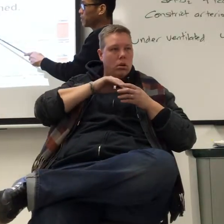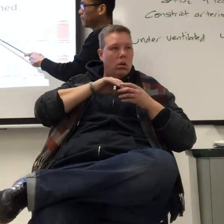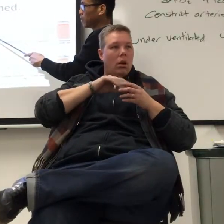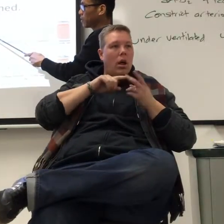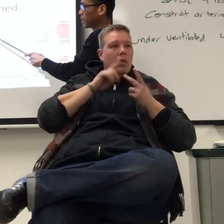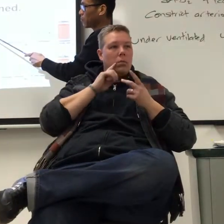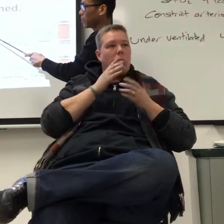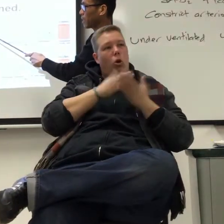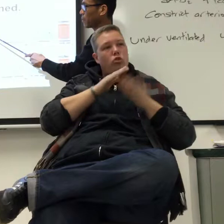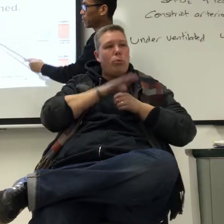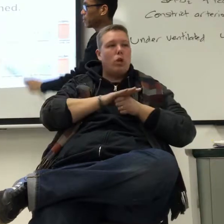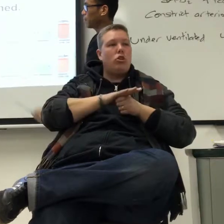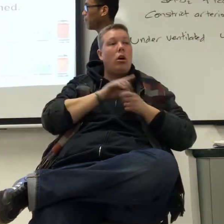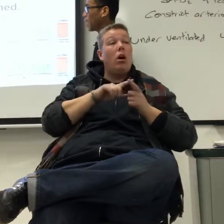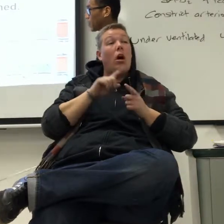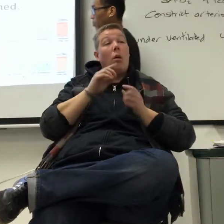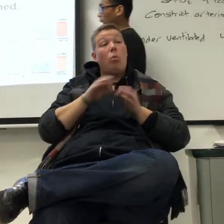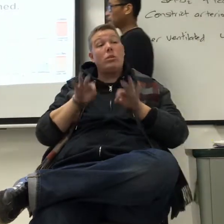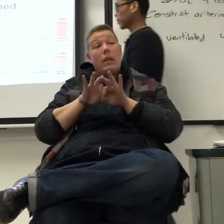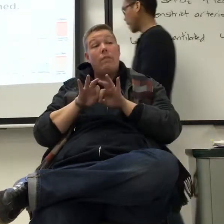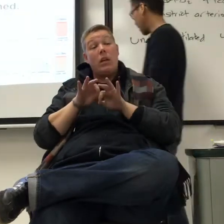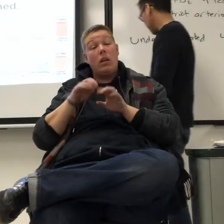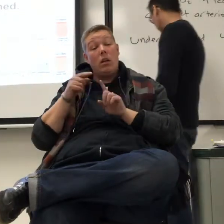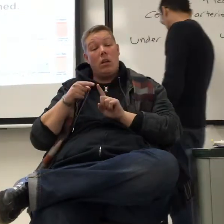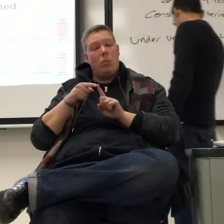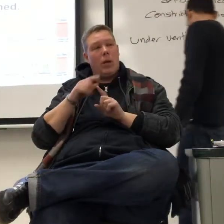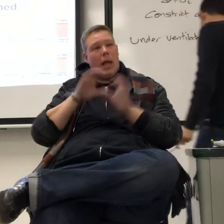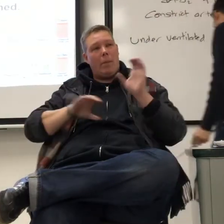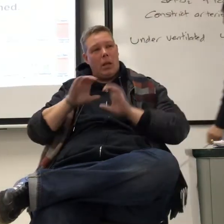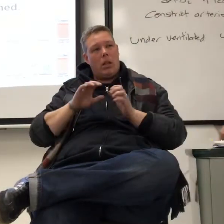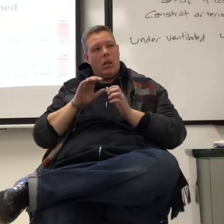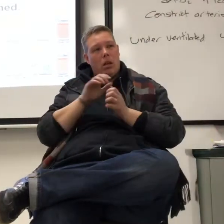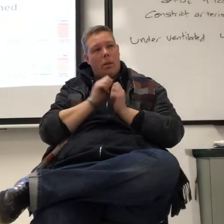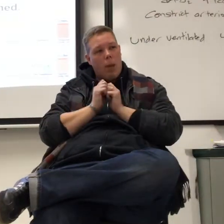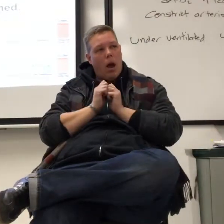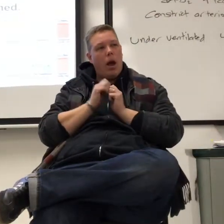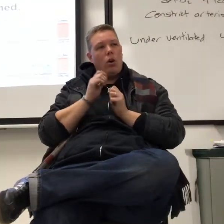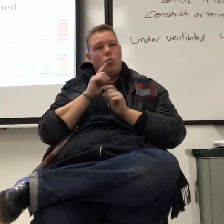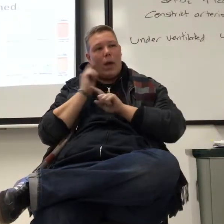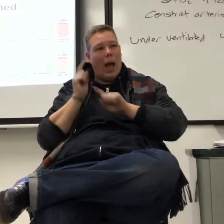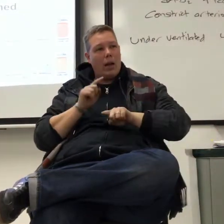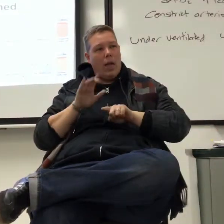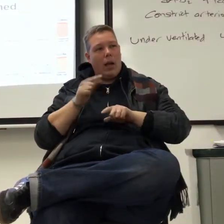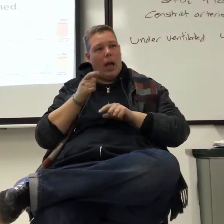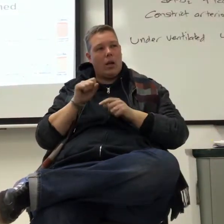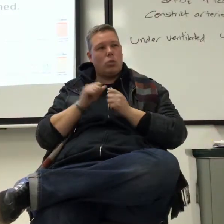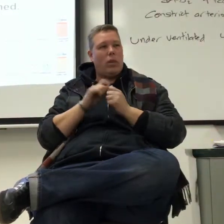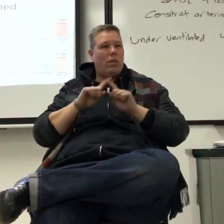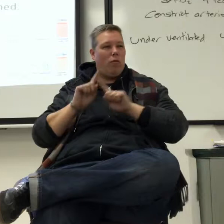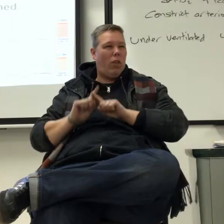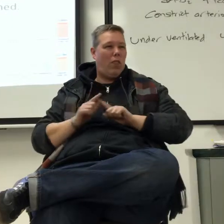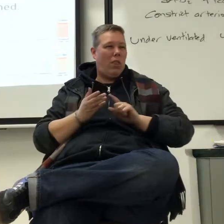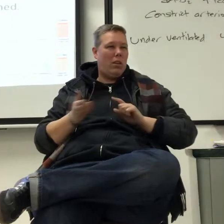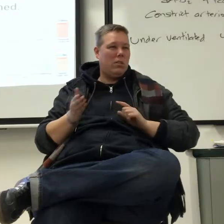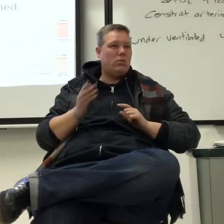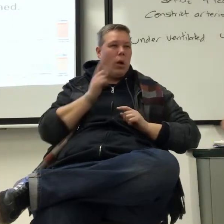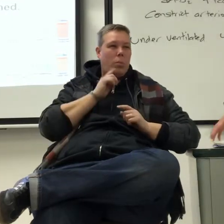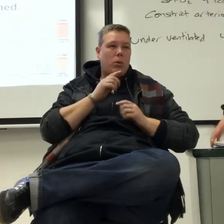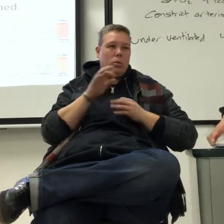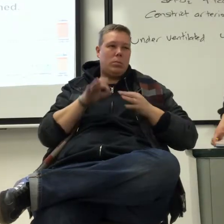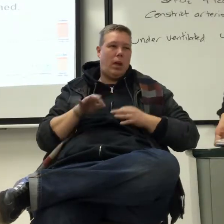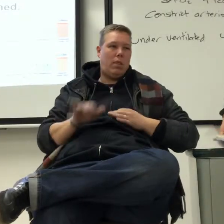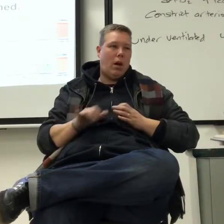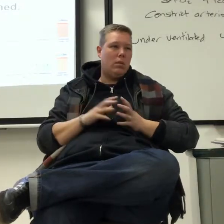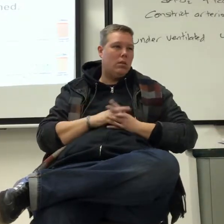more significantly, we chemically combine and react our gases to different things. So let me kind of go through that.